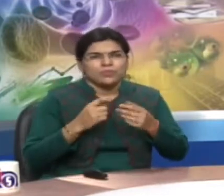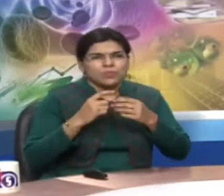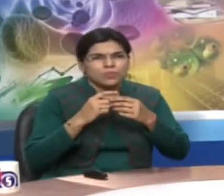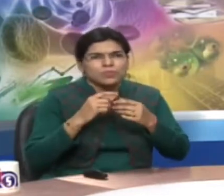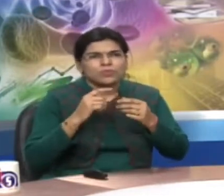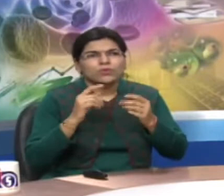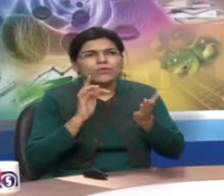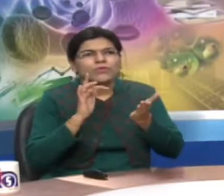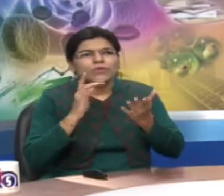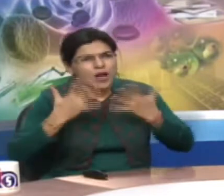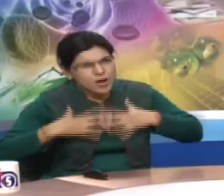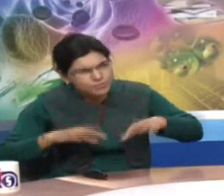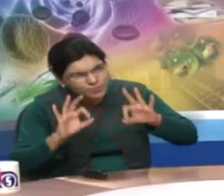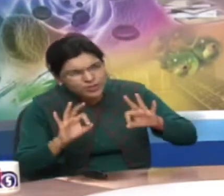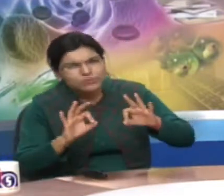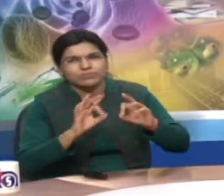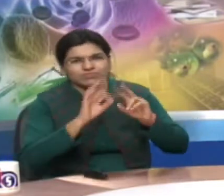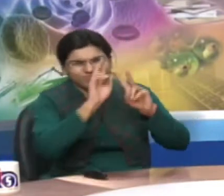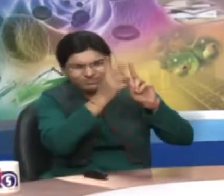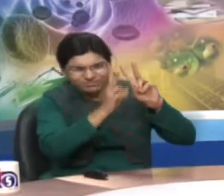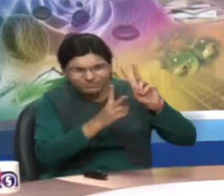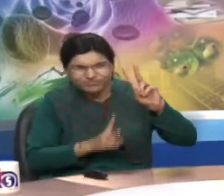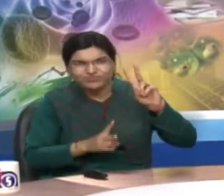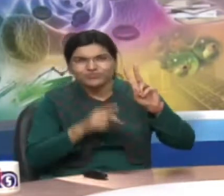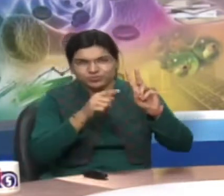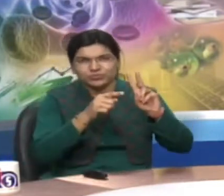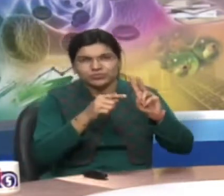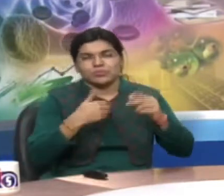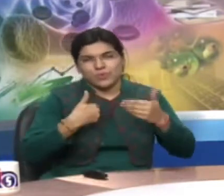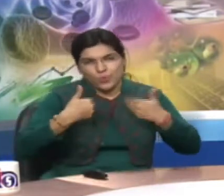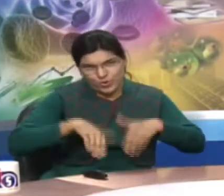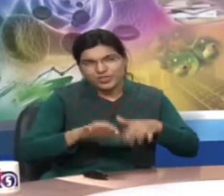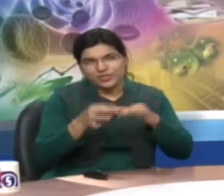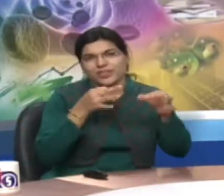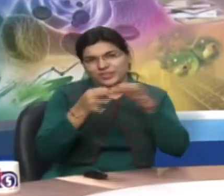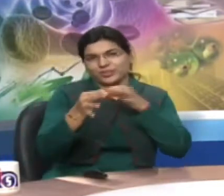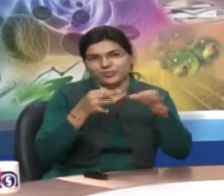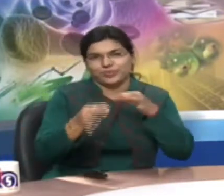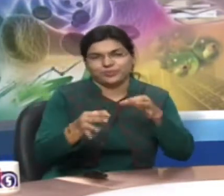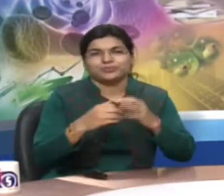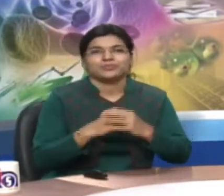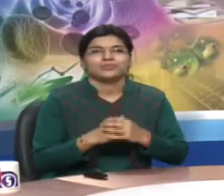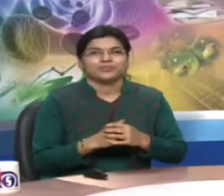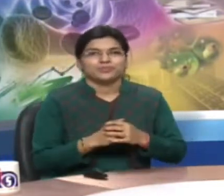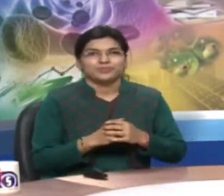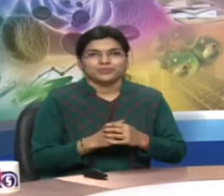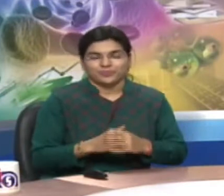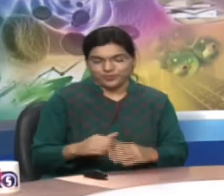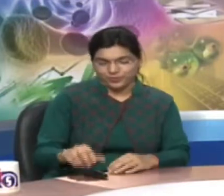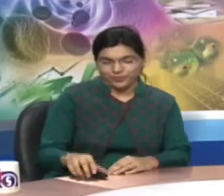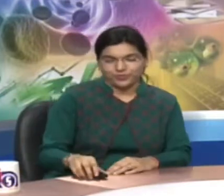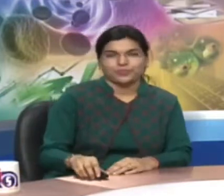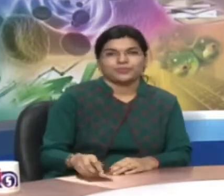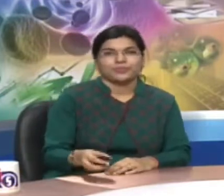like when, who, where. I'll explain you further.